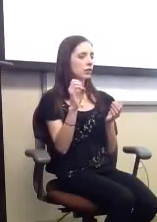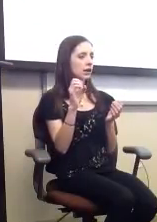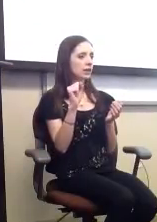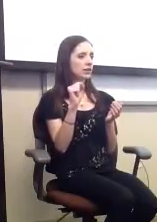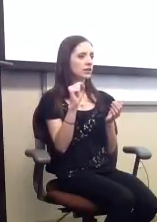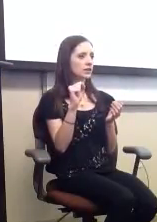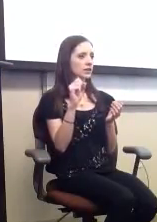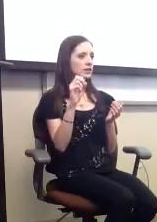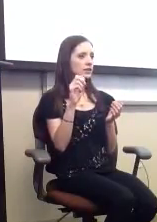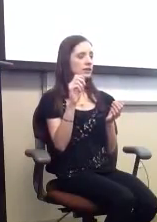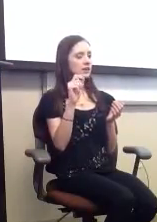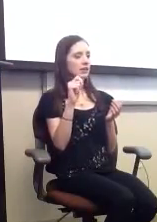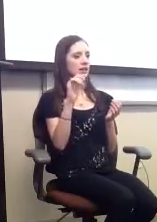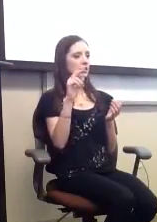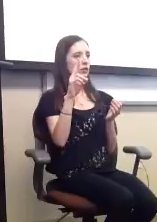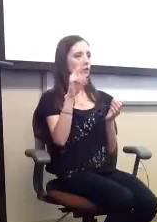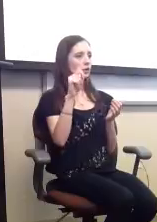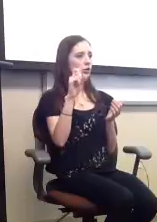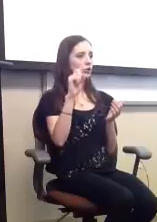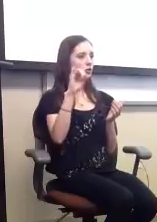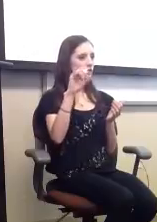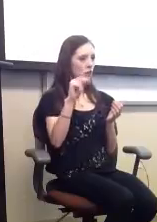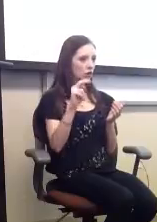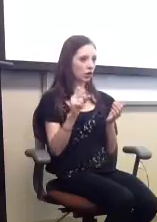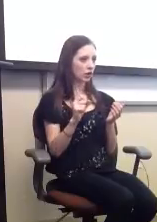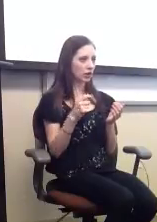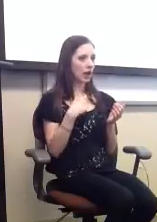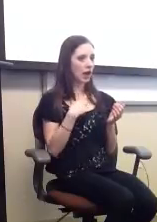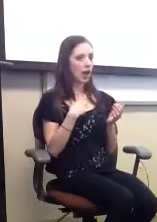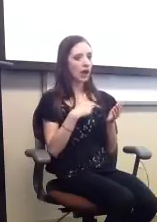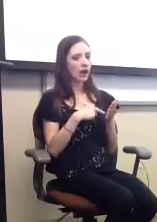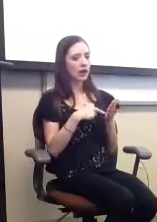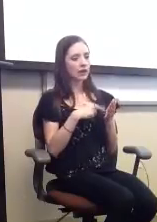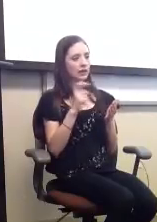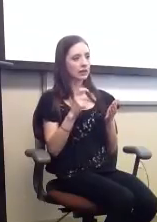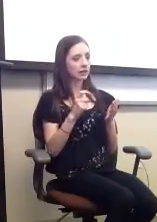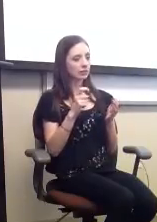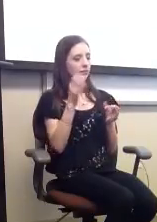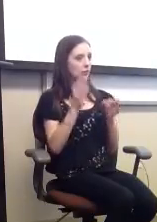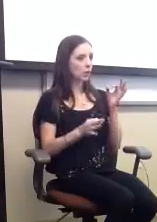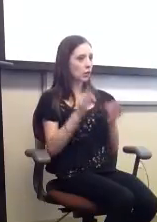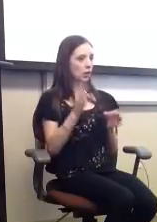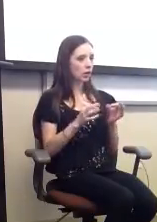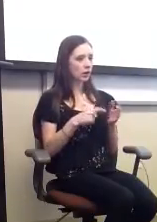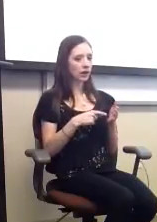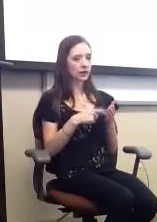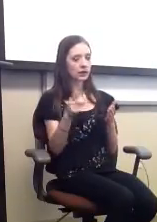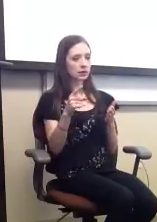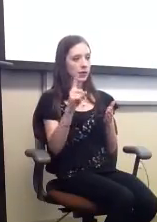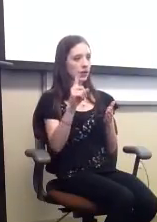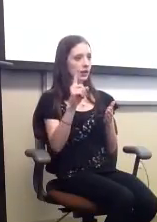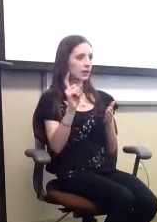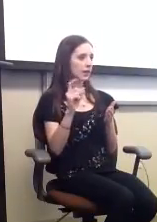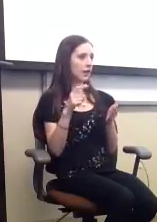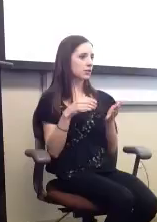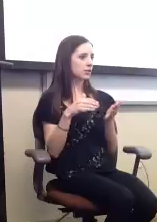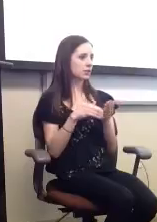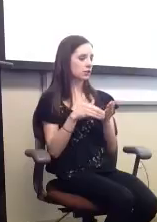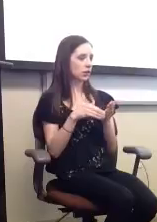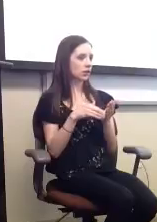People would come in and say, well, you know, I owe the court $1,000, so where do I put that down? Doesn't count. On the back side